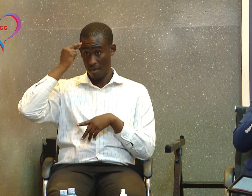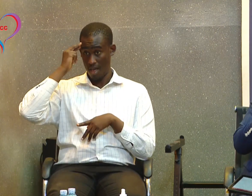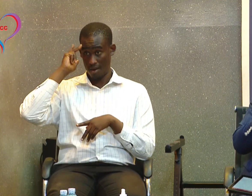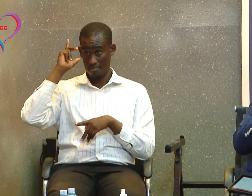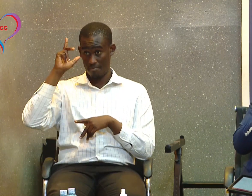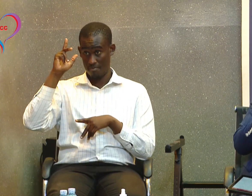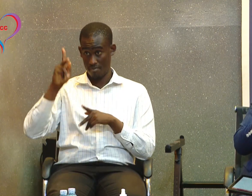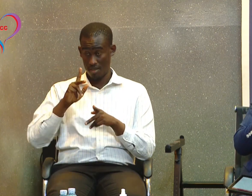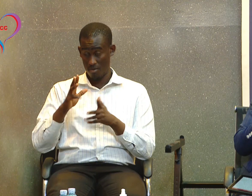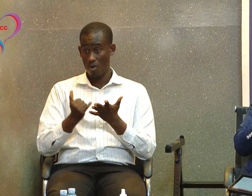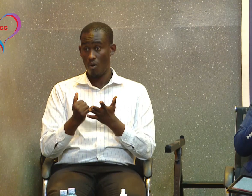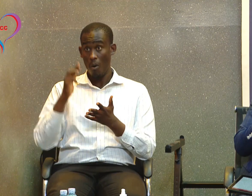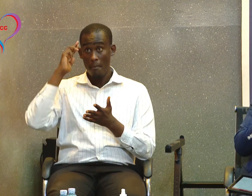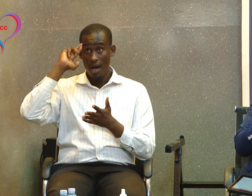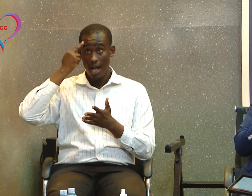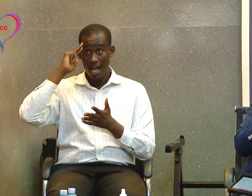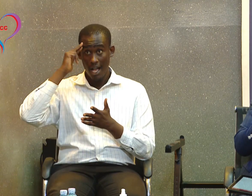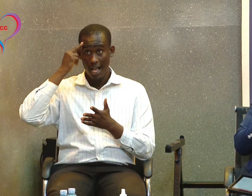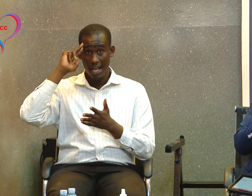The reason why they are called mad, it is